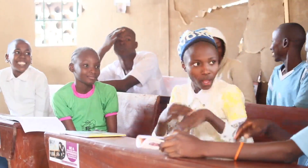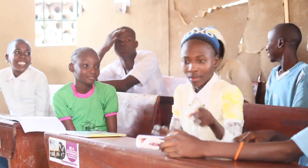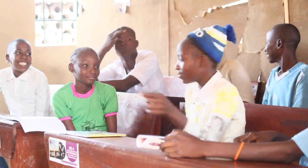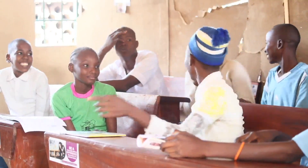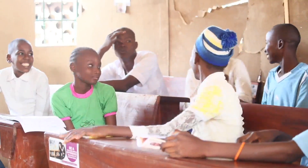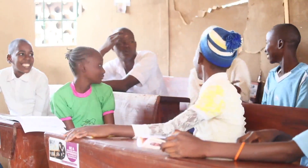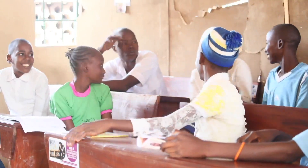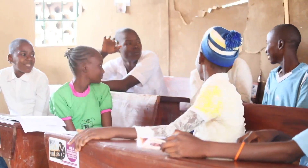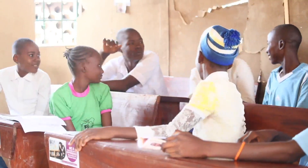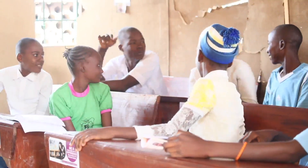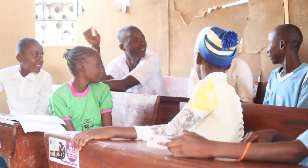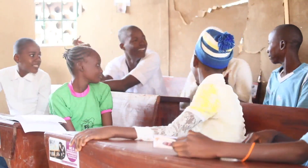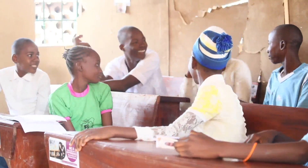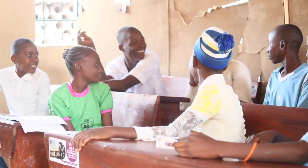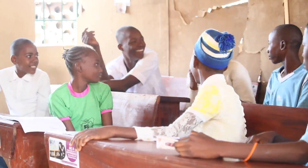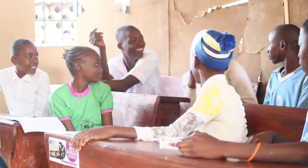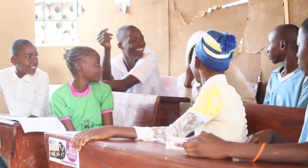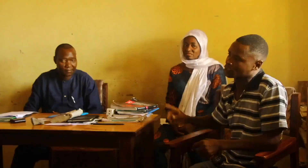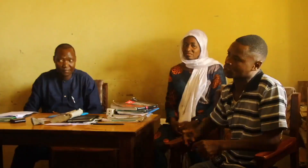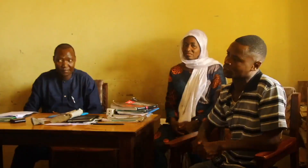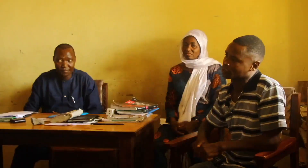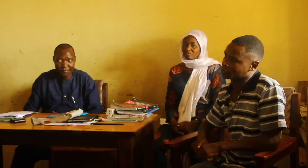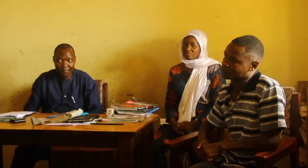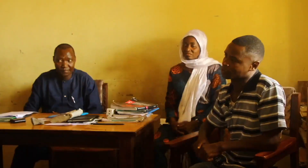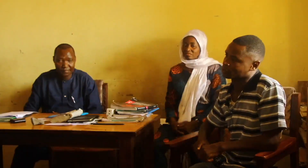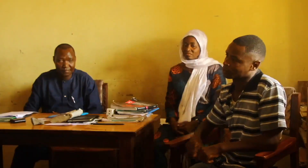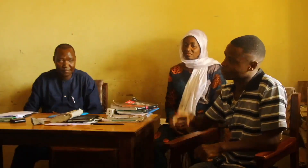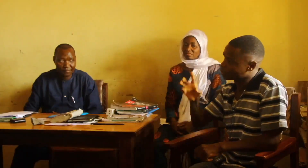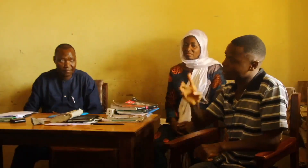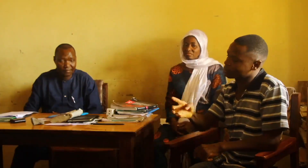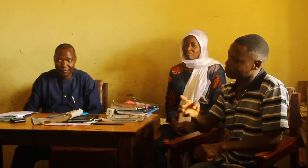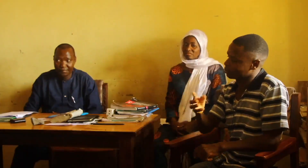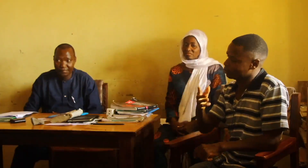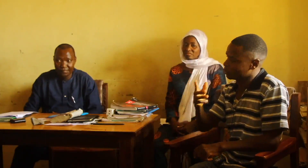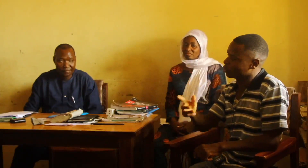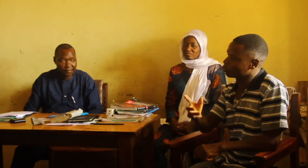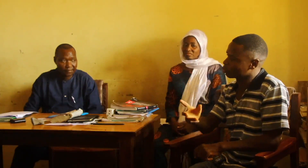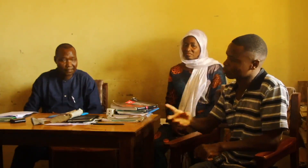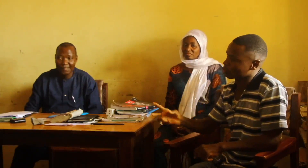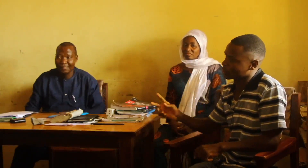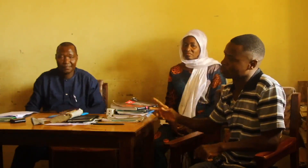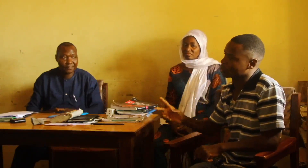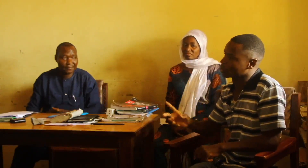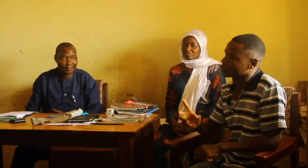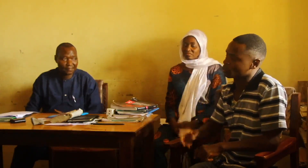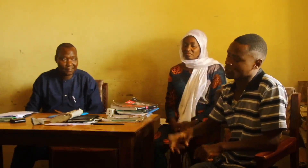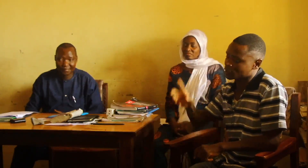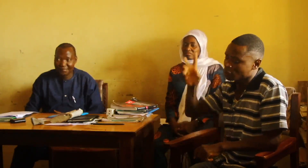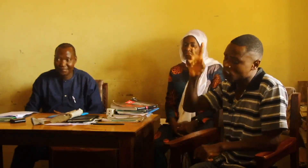the same thing we do for primary section. We will take maybe 2 to 200, or 3 to 200, start from